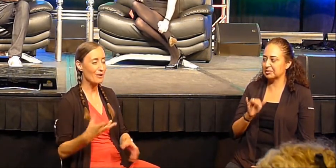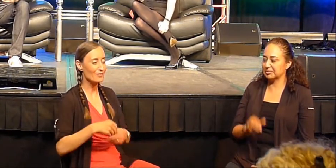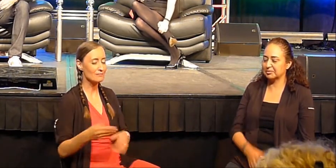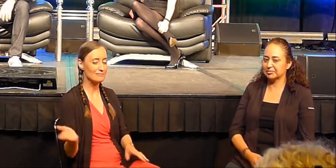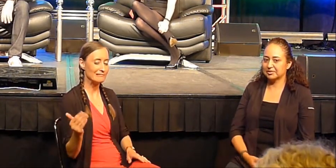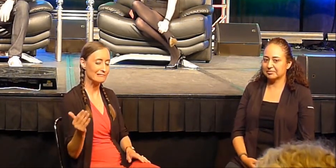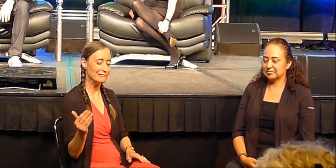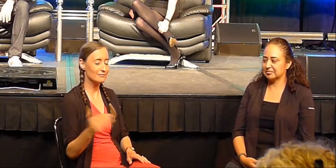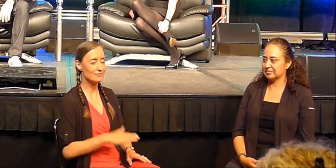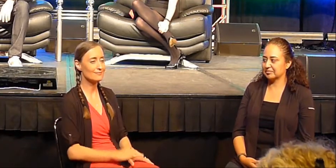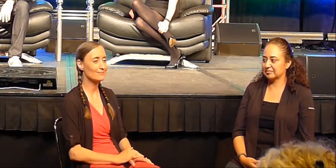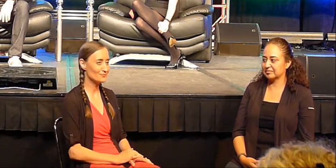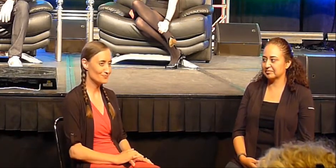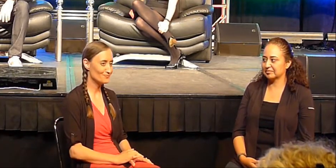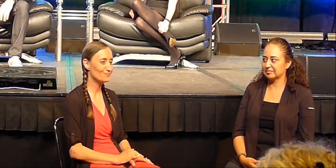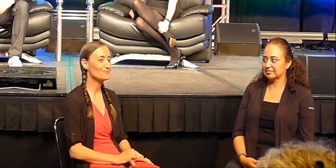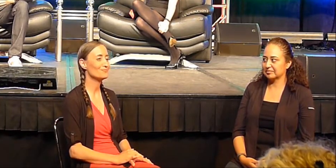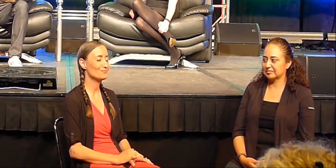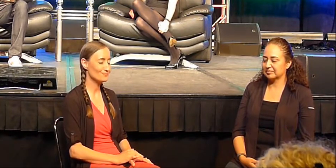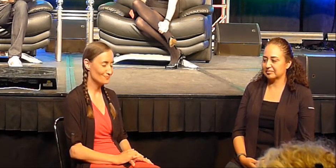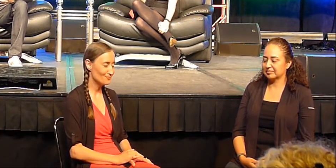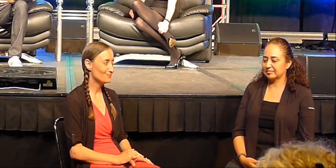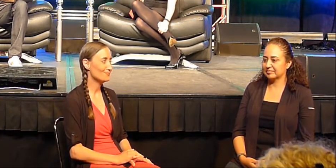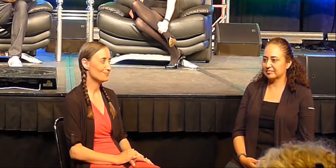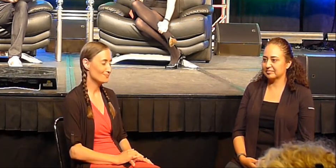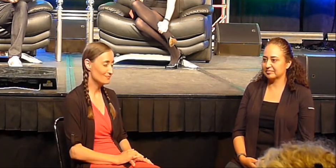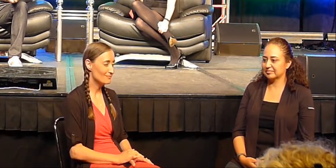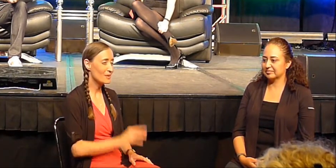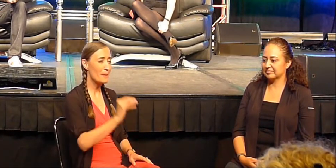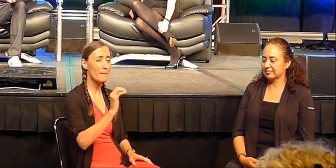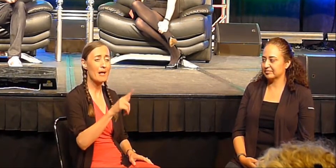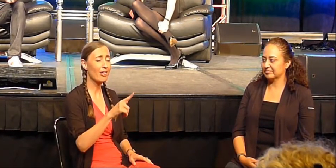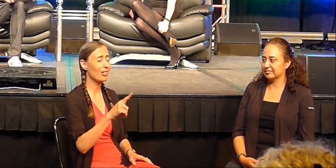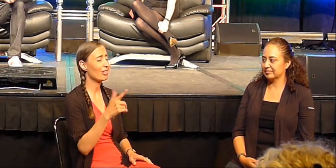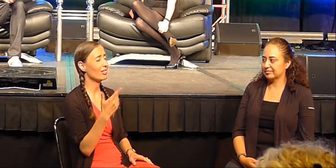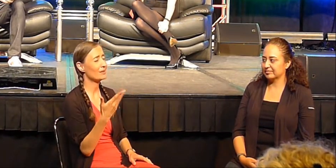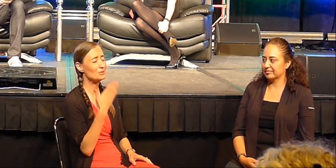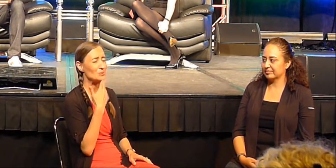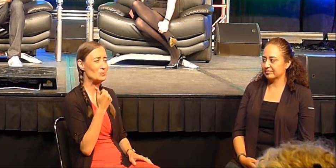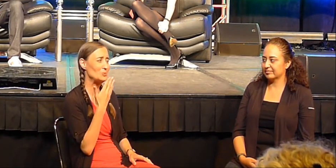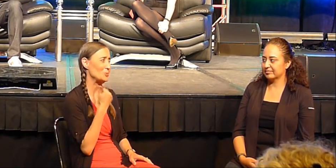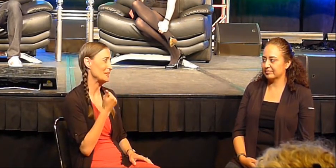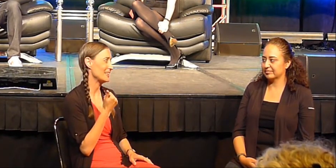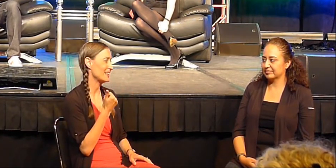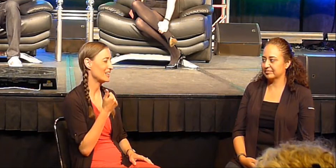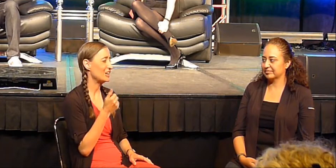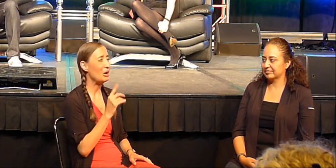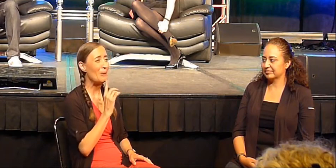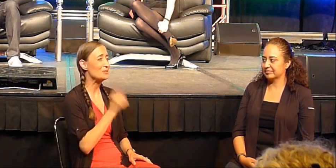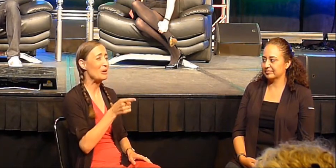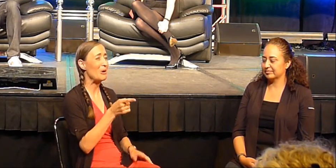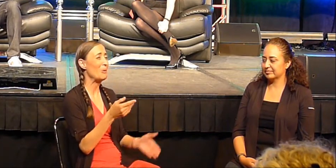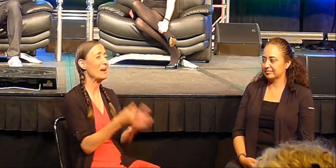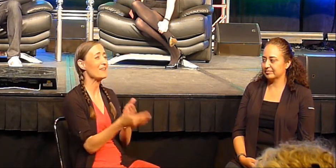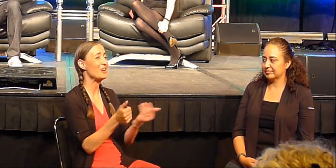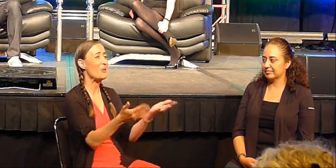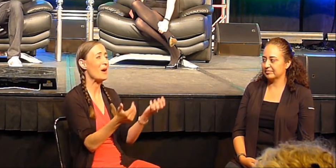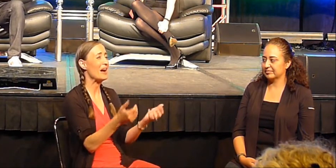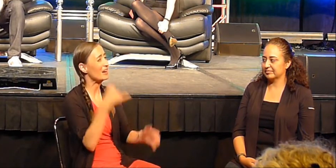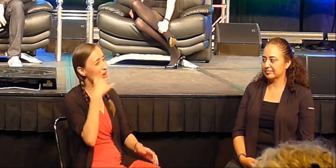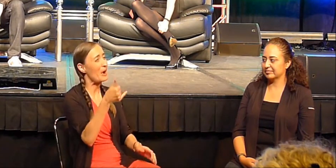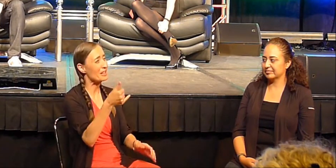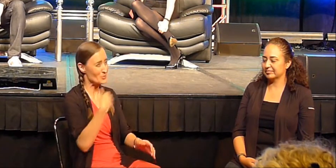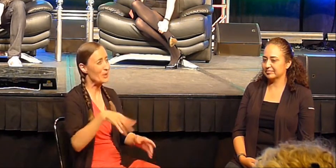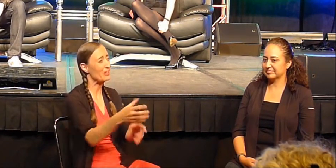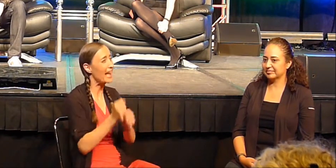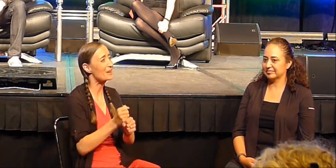Yeah. And so Mel was so sweet. He was like, "Sure, whatever you want, I'll call, we'll get him." You know,